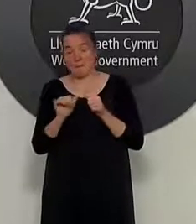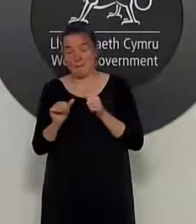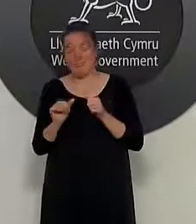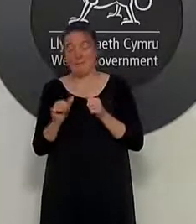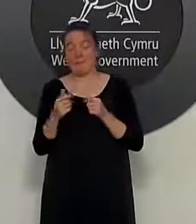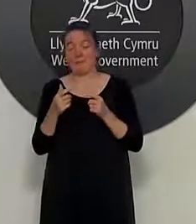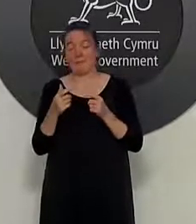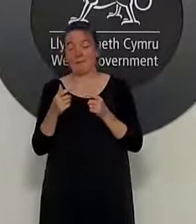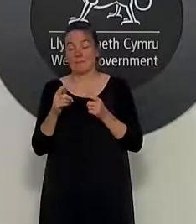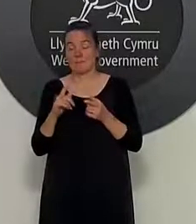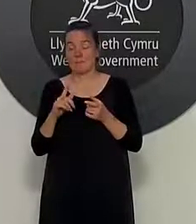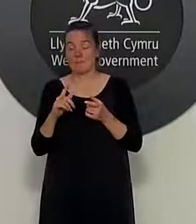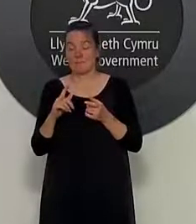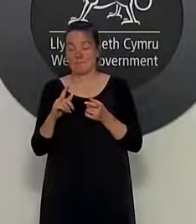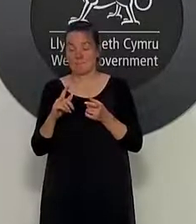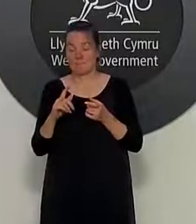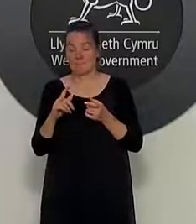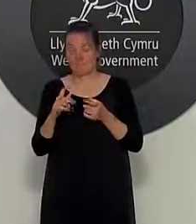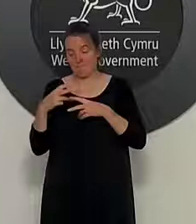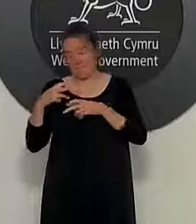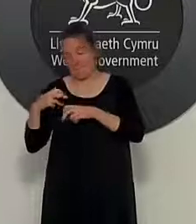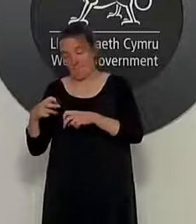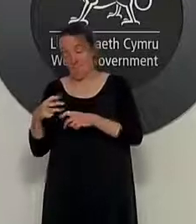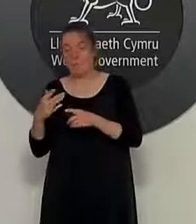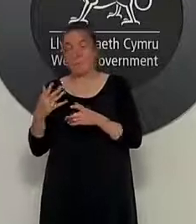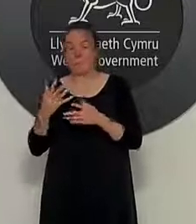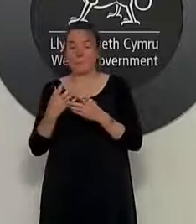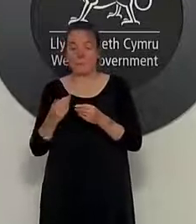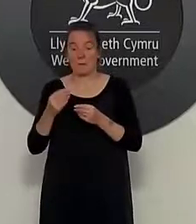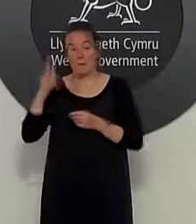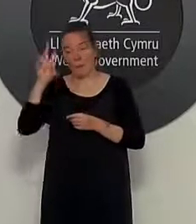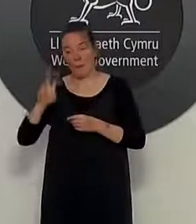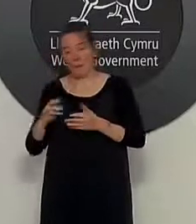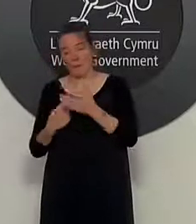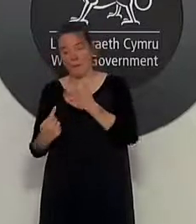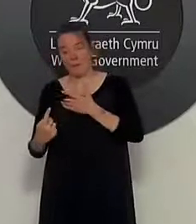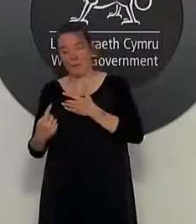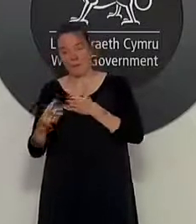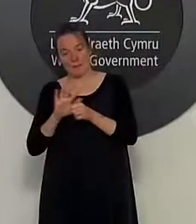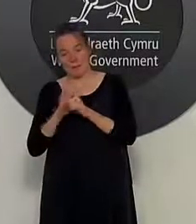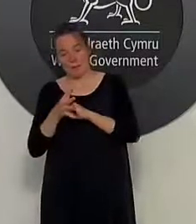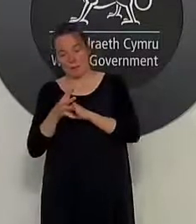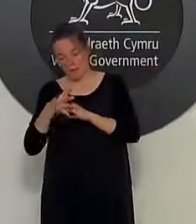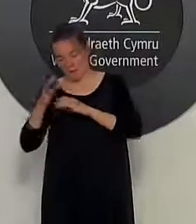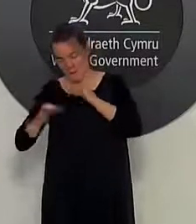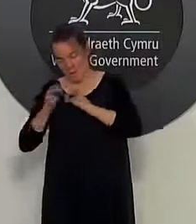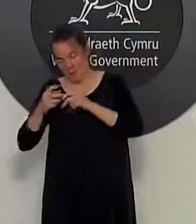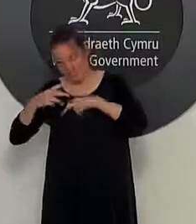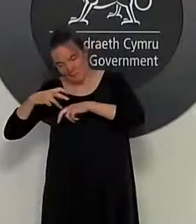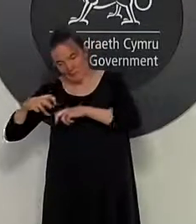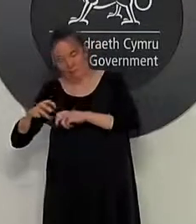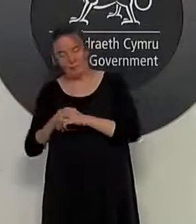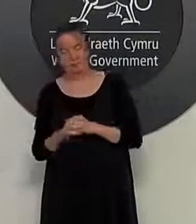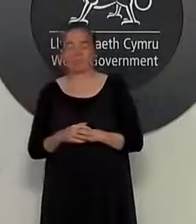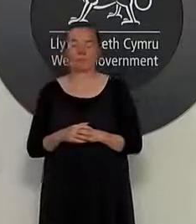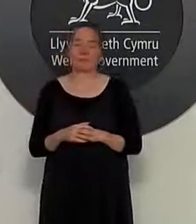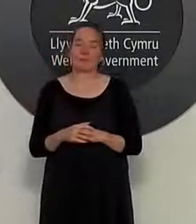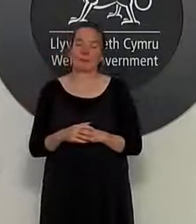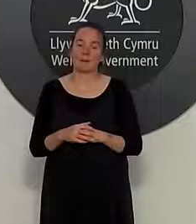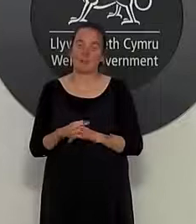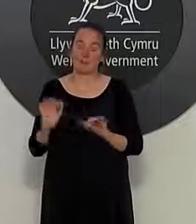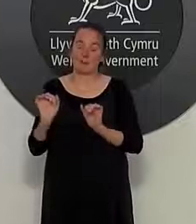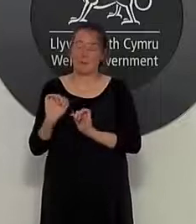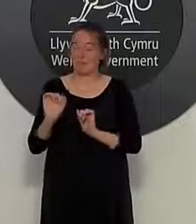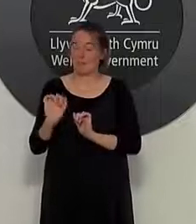through having a Wales specific COVID inquiry. And that we've yet to hear anything which has persuaded